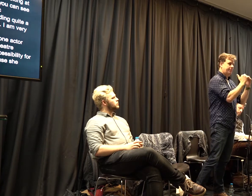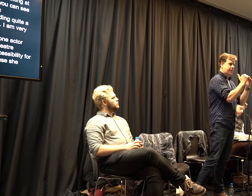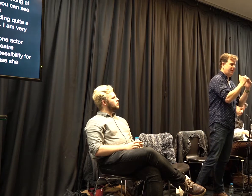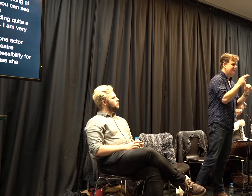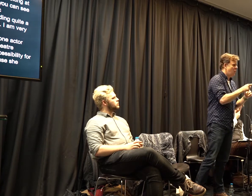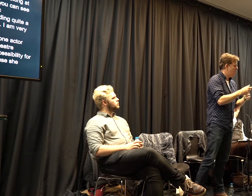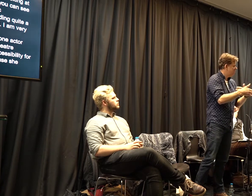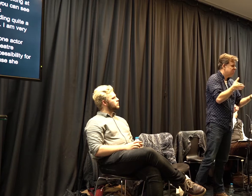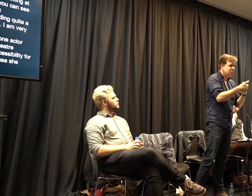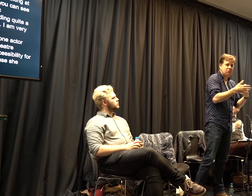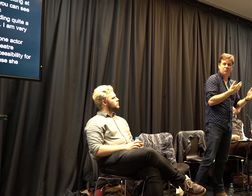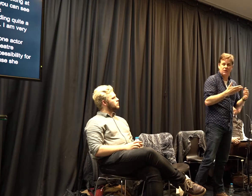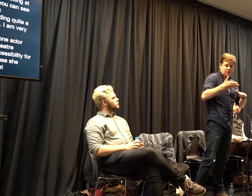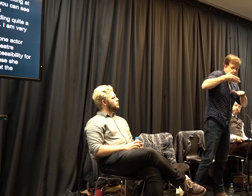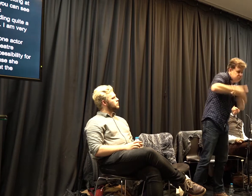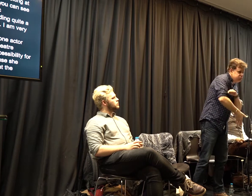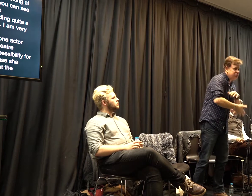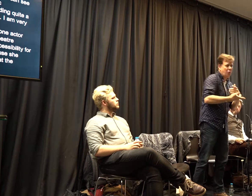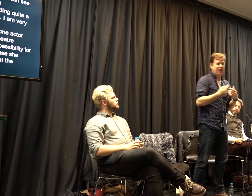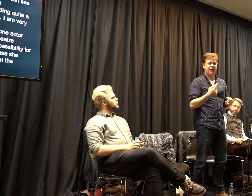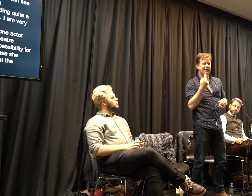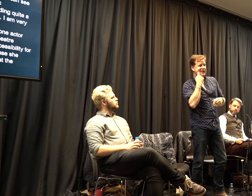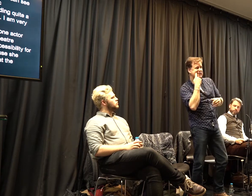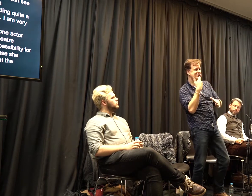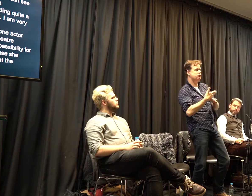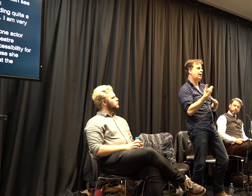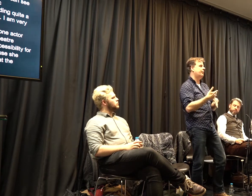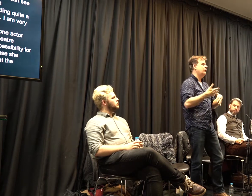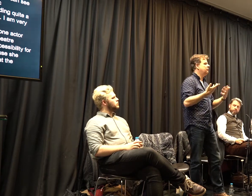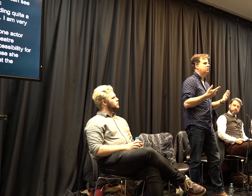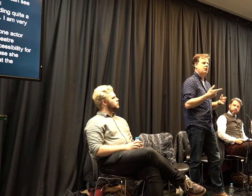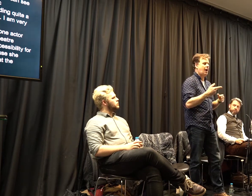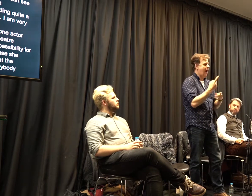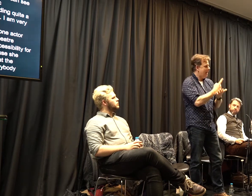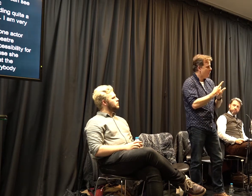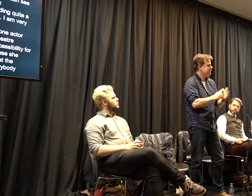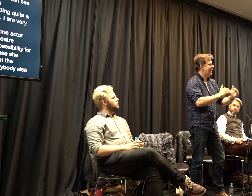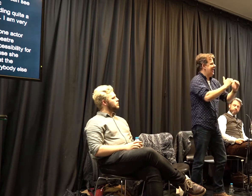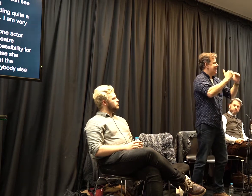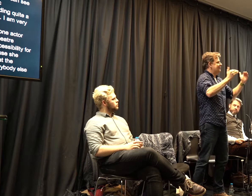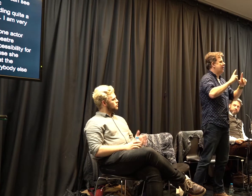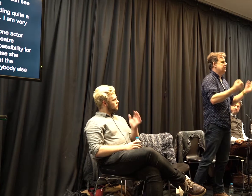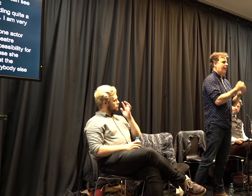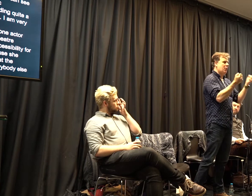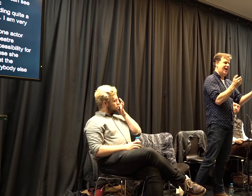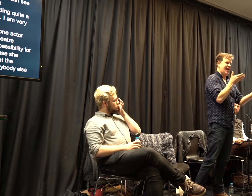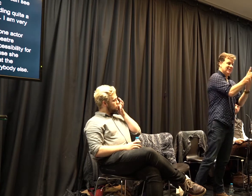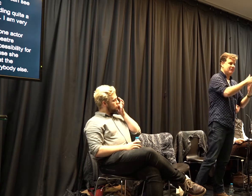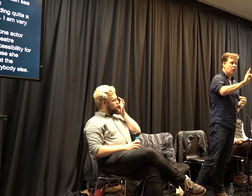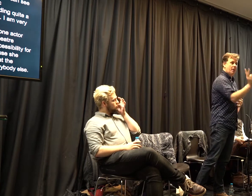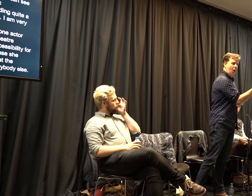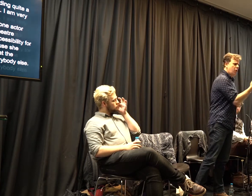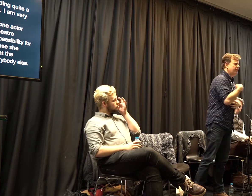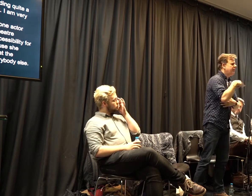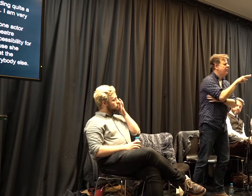They ensured that the interpreter was paid the same wage as everybody else, be it an easy job. It